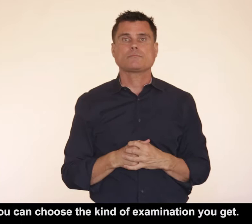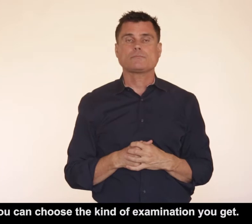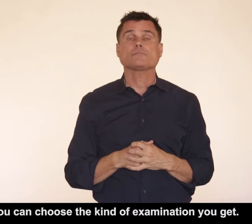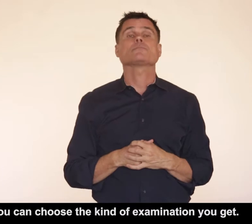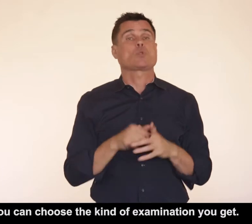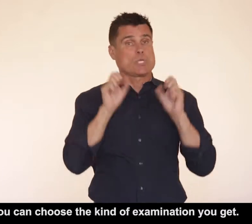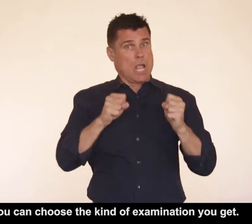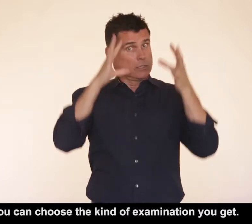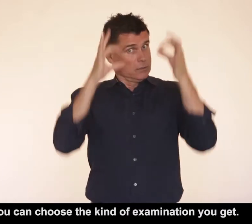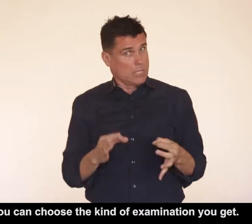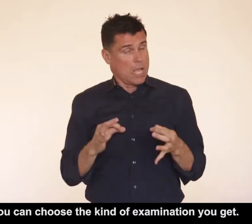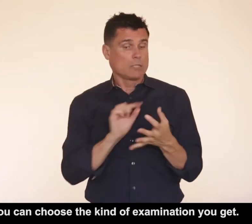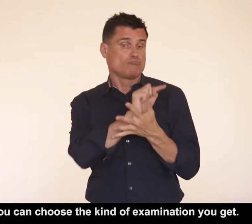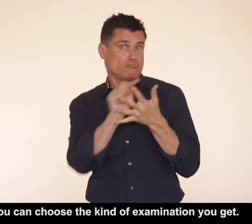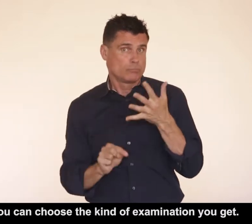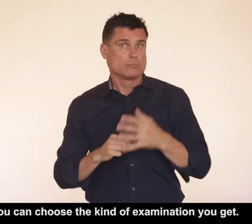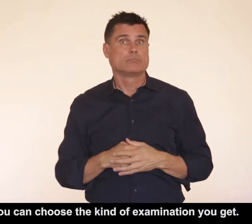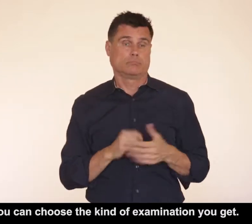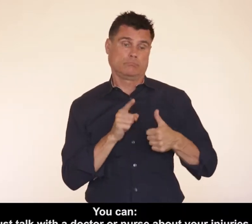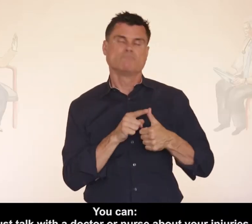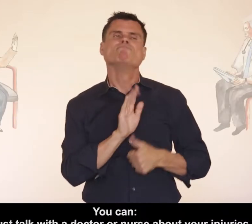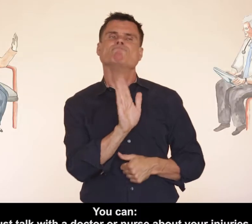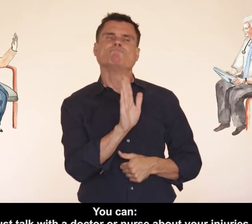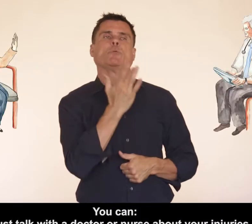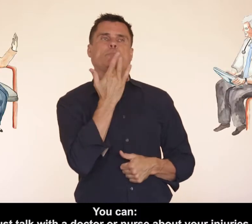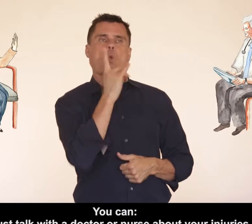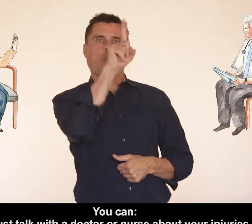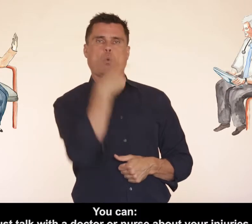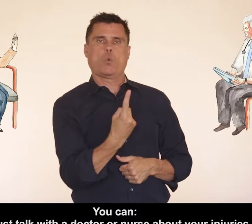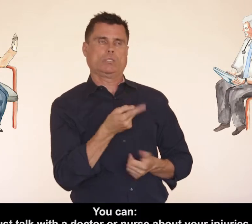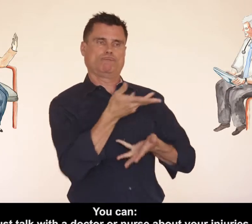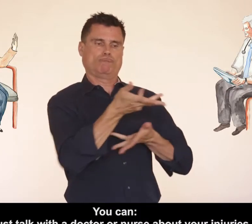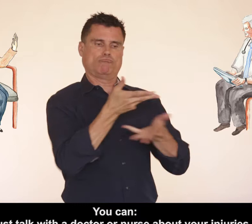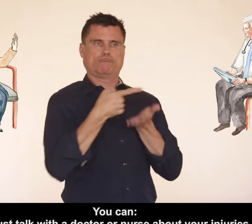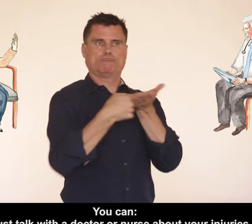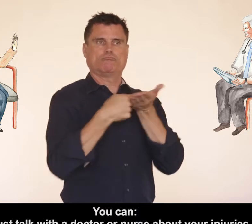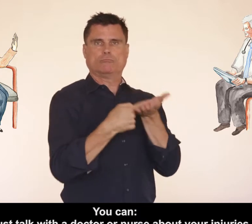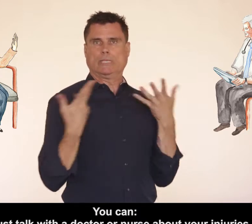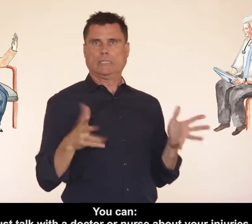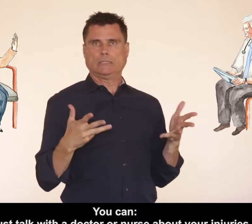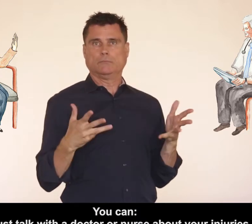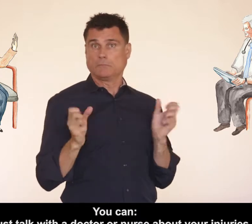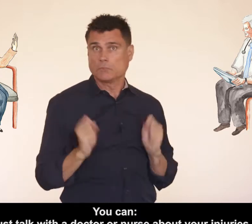You can choose the kind of examination you get. You can just talk with a doctor or nurse about your